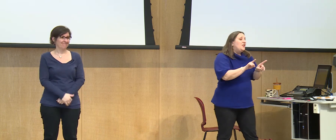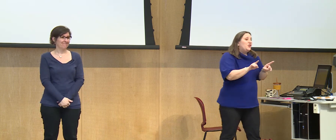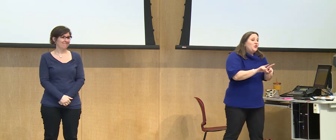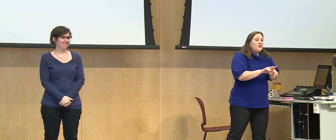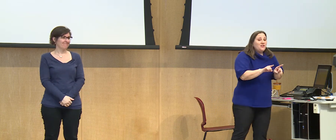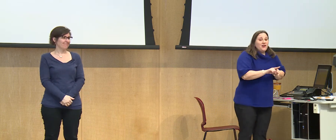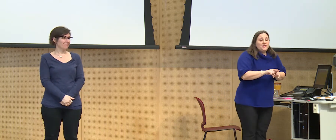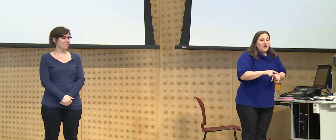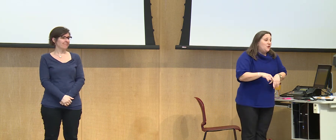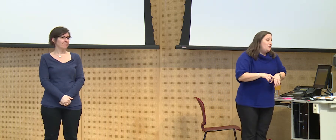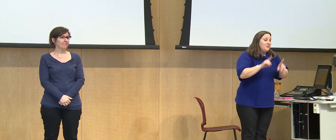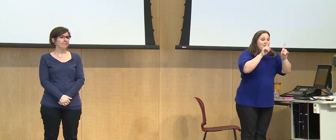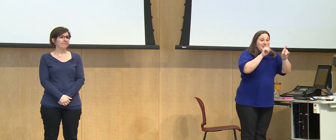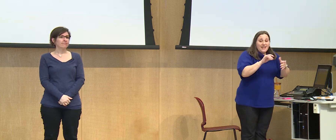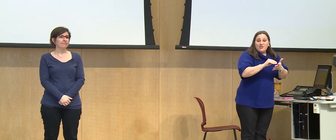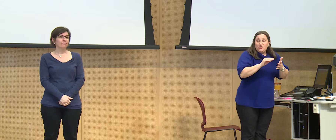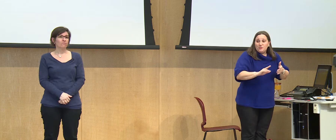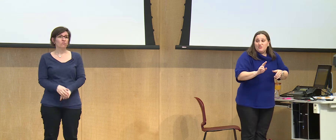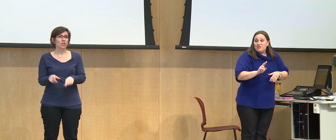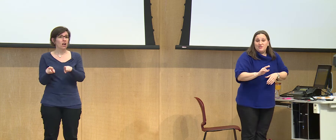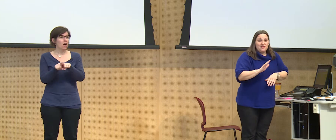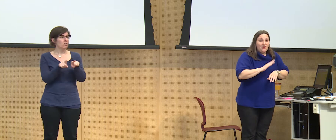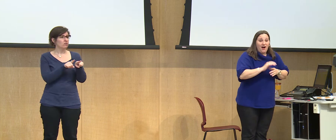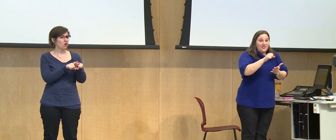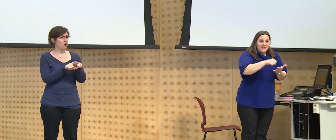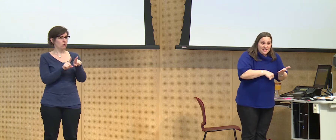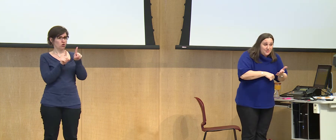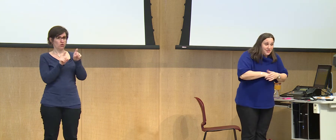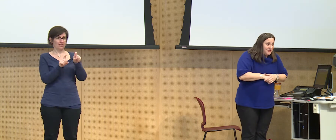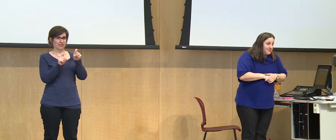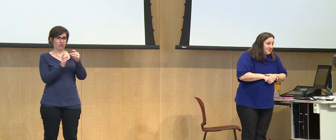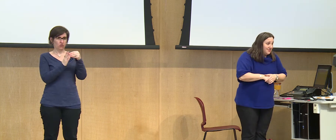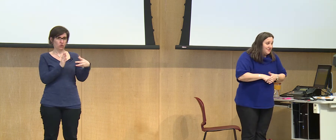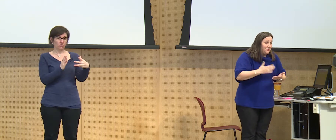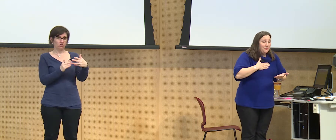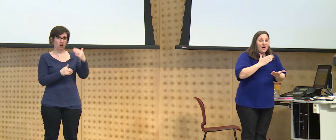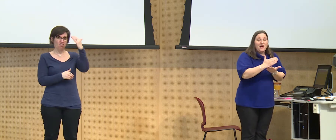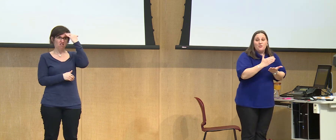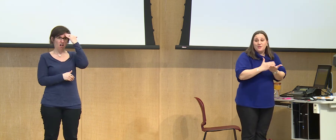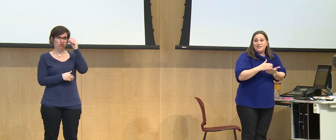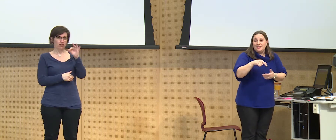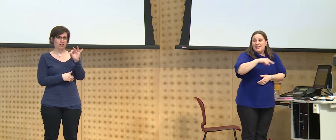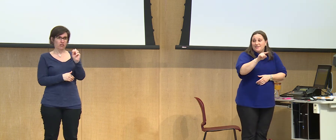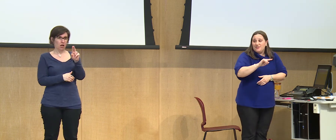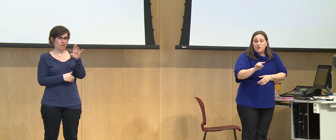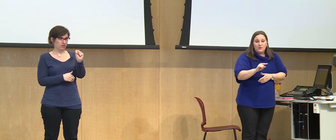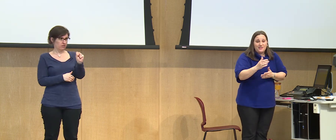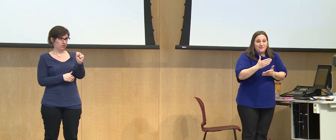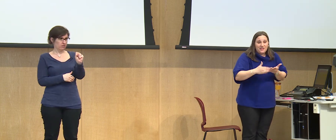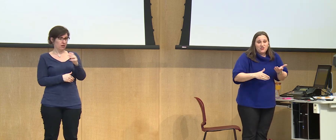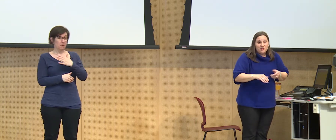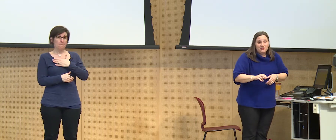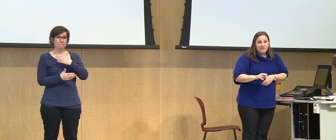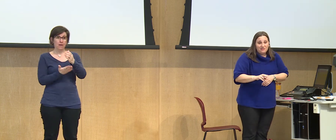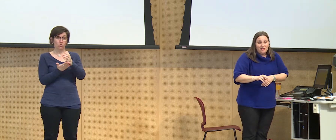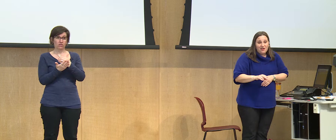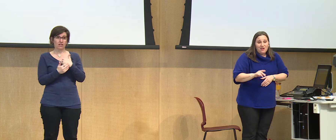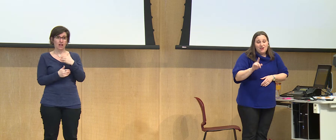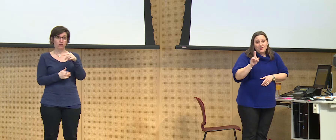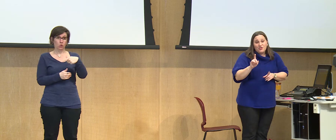You can also test students on the syllabus, right? My courses has the quiz feature, so you